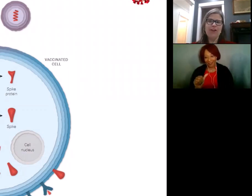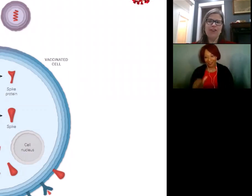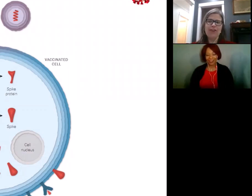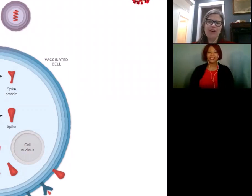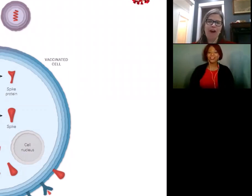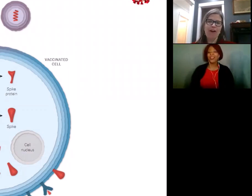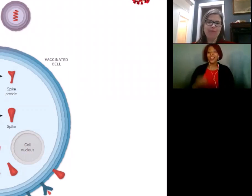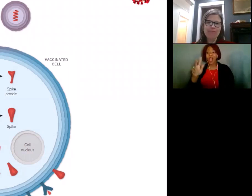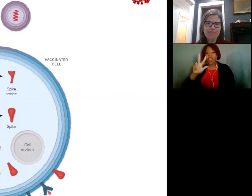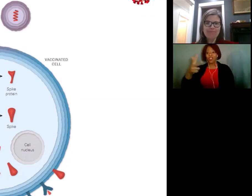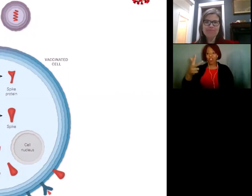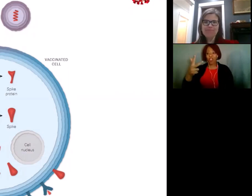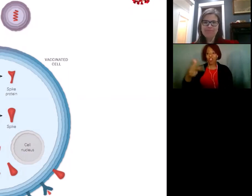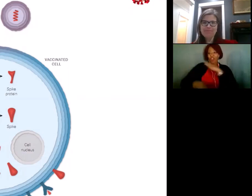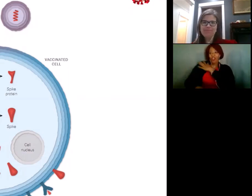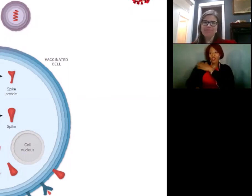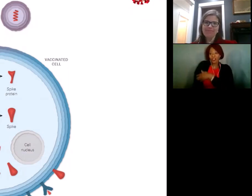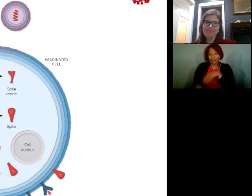or a third arm.